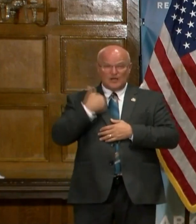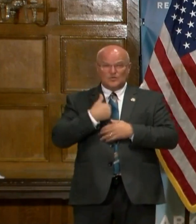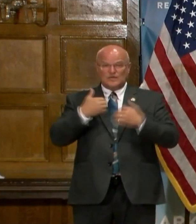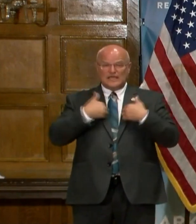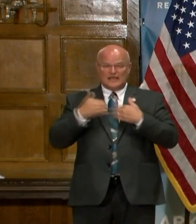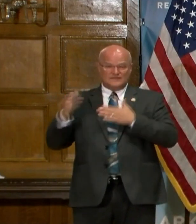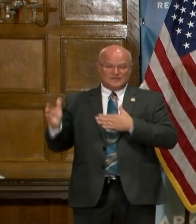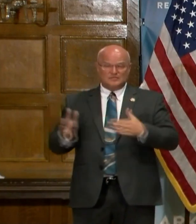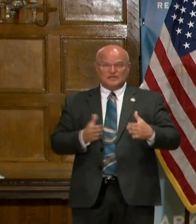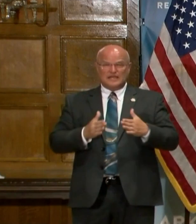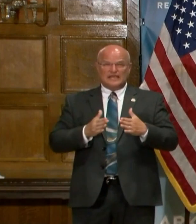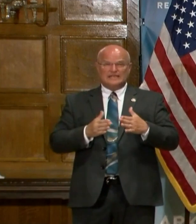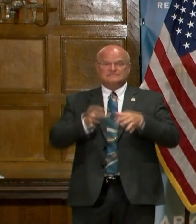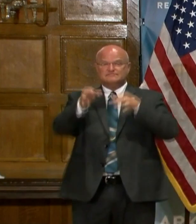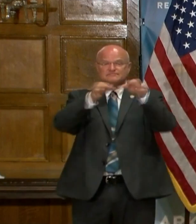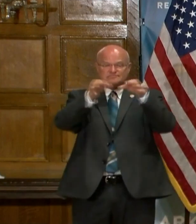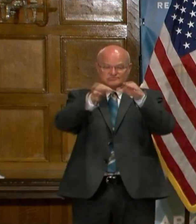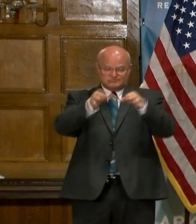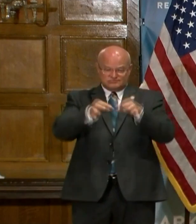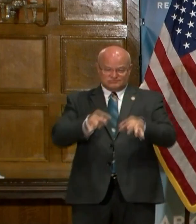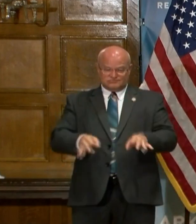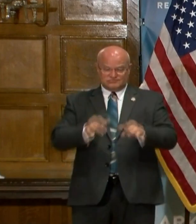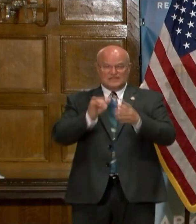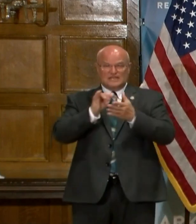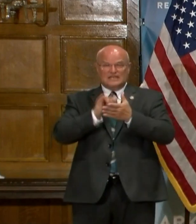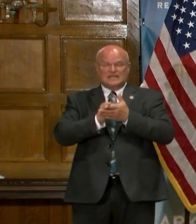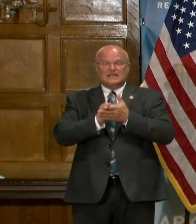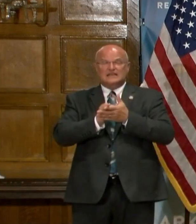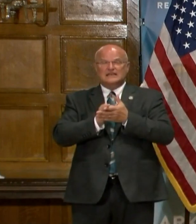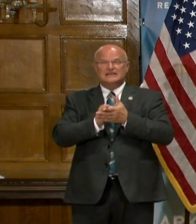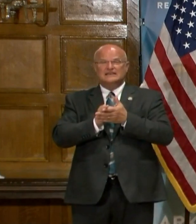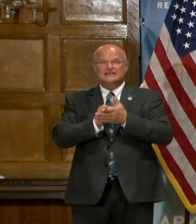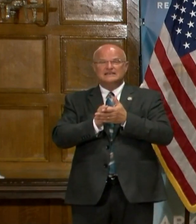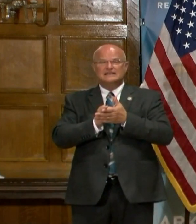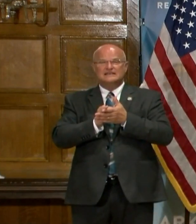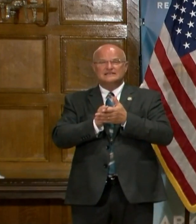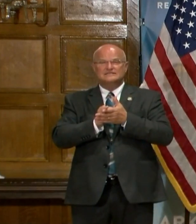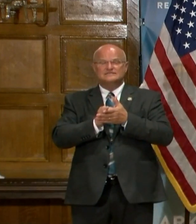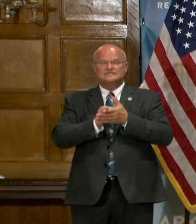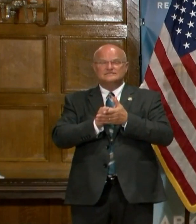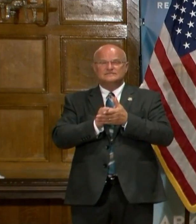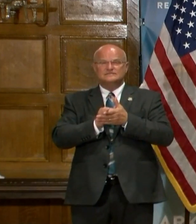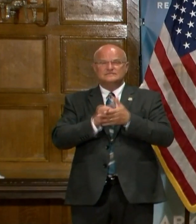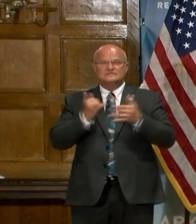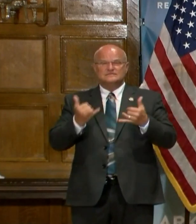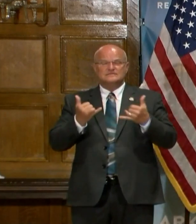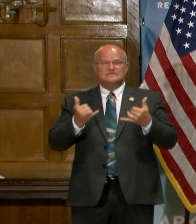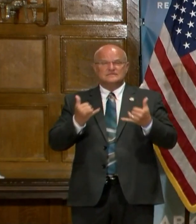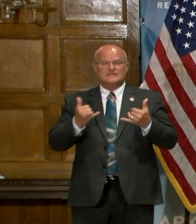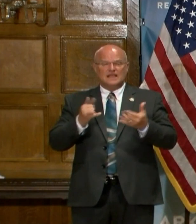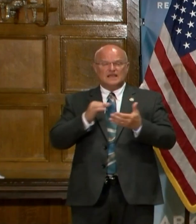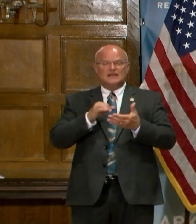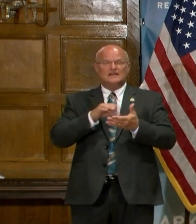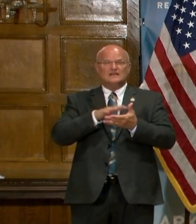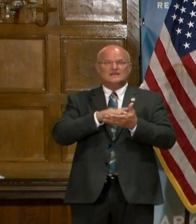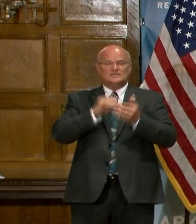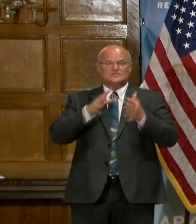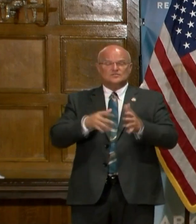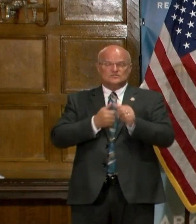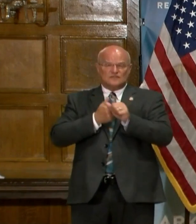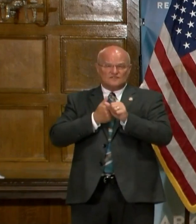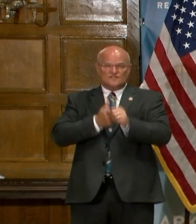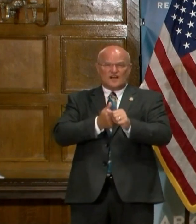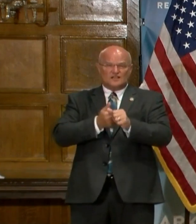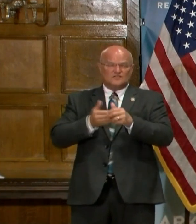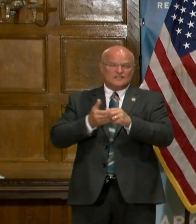have the plan that's been outlined that requires following guidelines